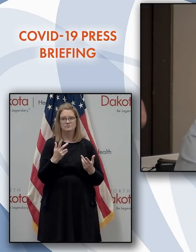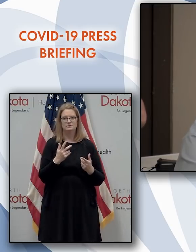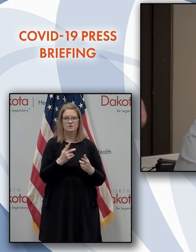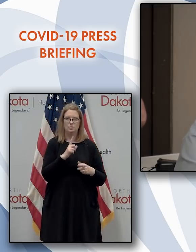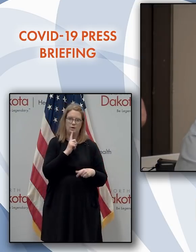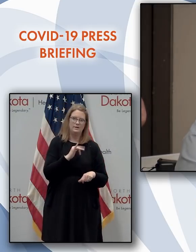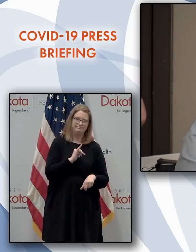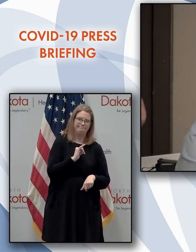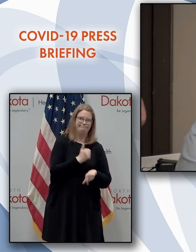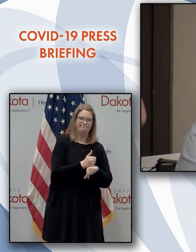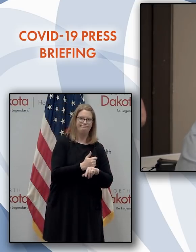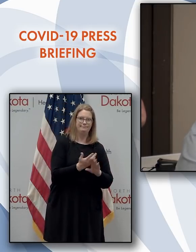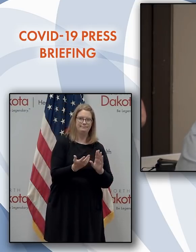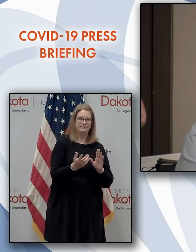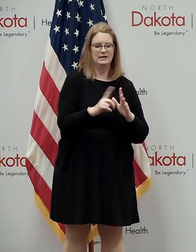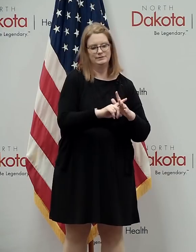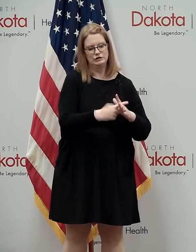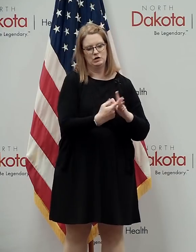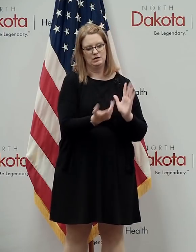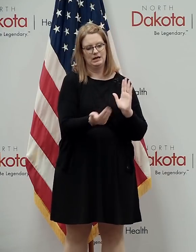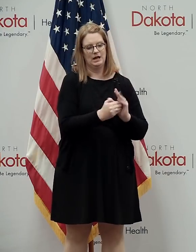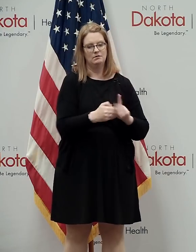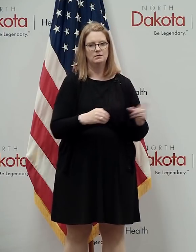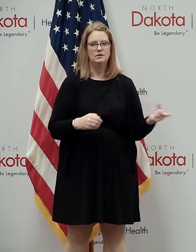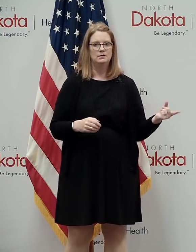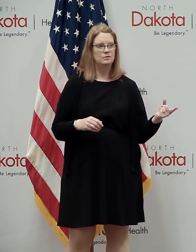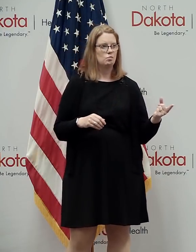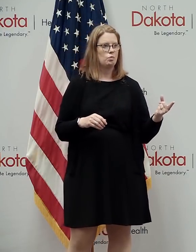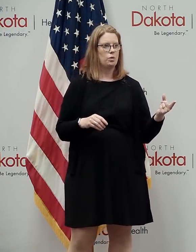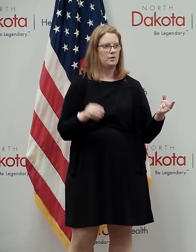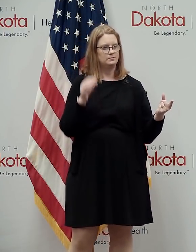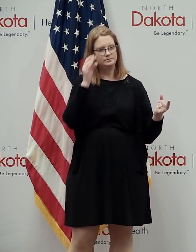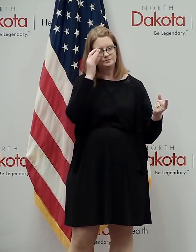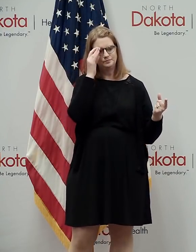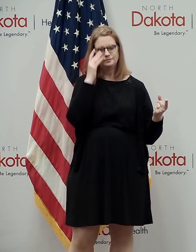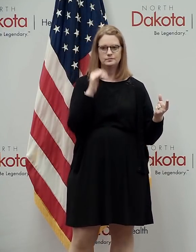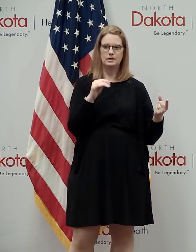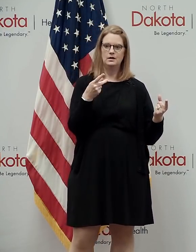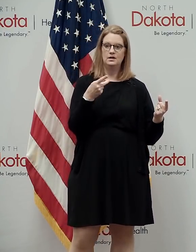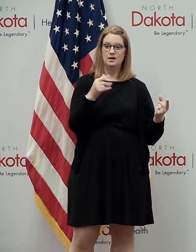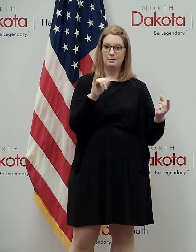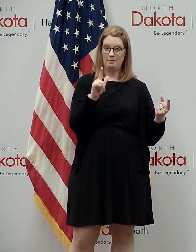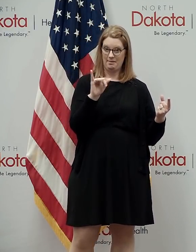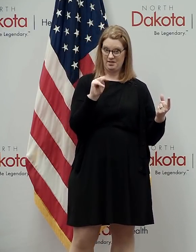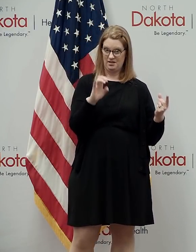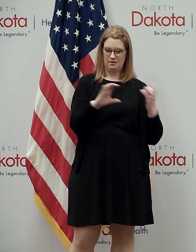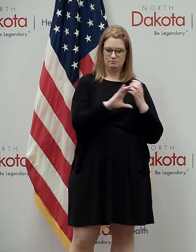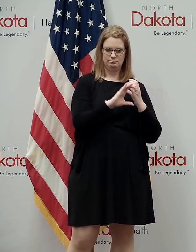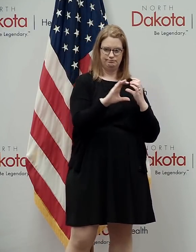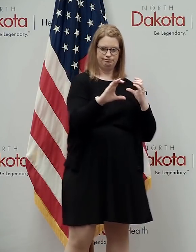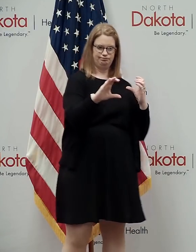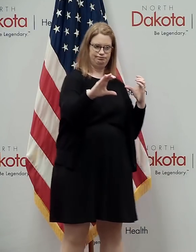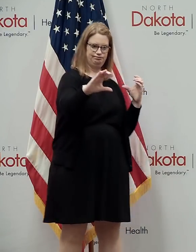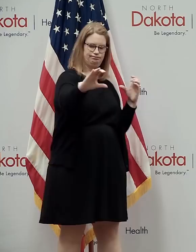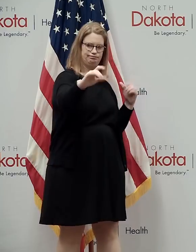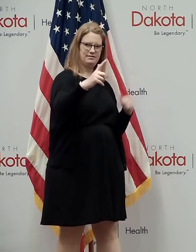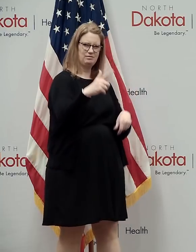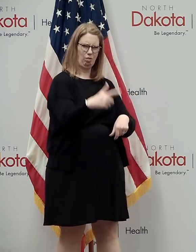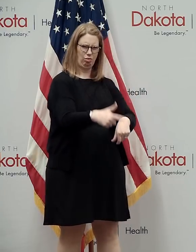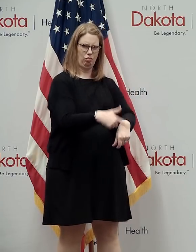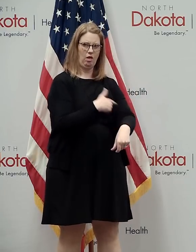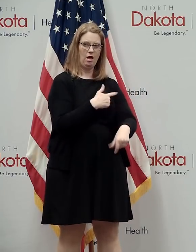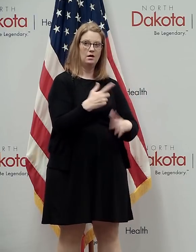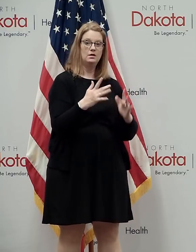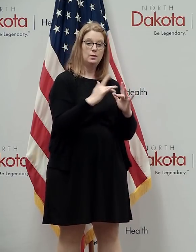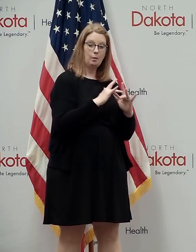up. Yes, it's a pipeline of this length. You know, to empty it and